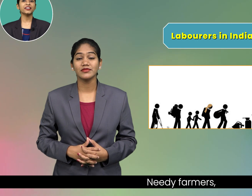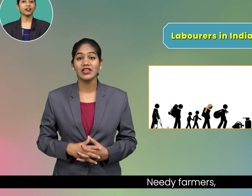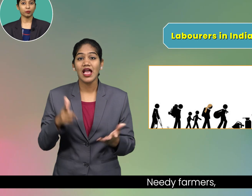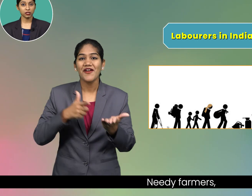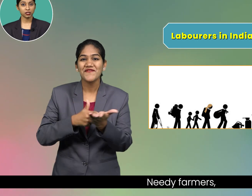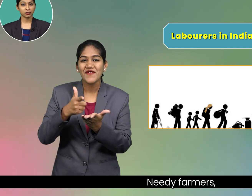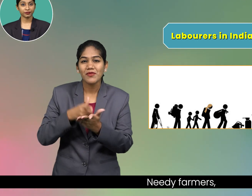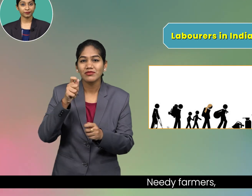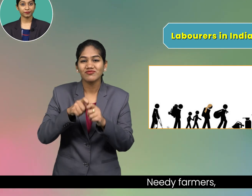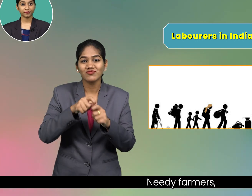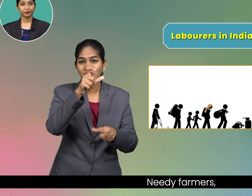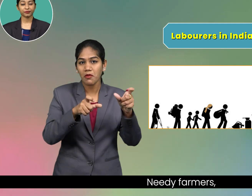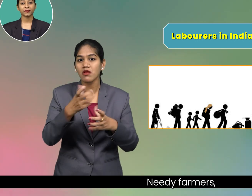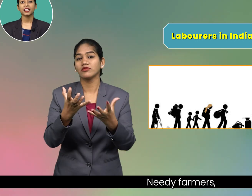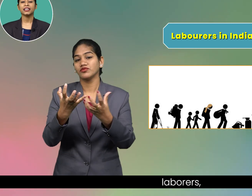Needy farmers,